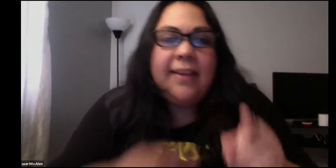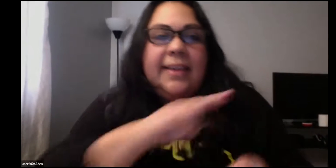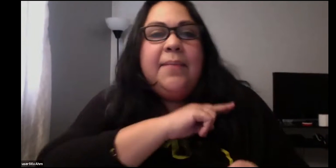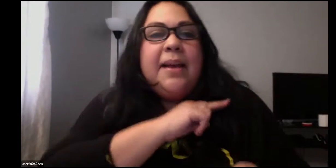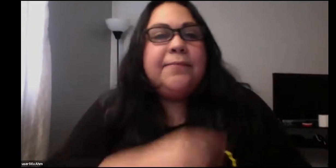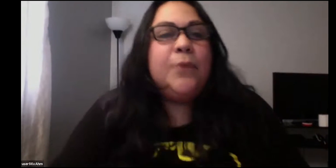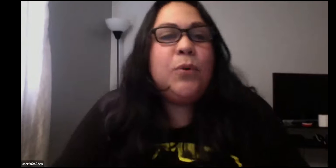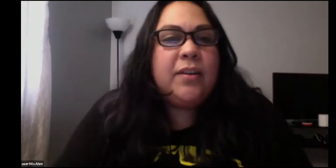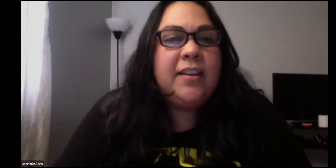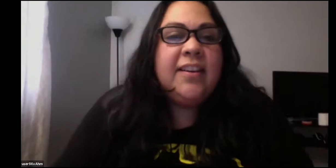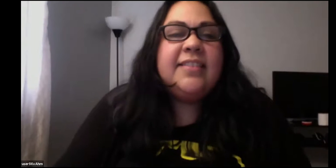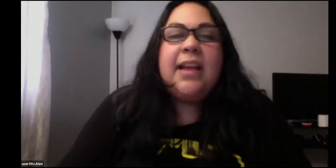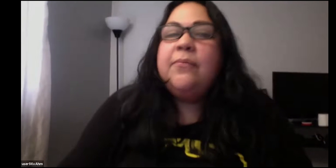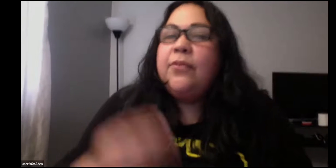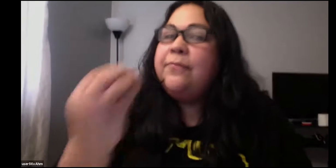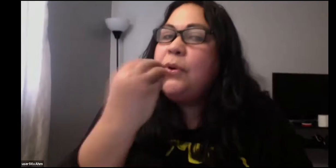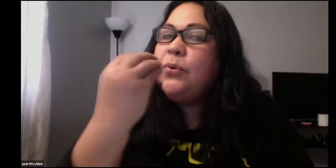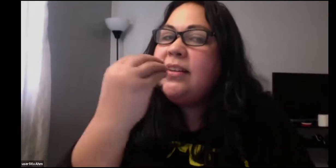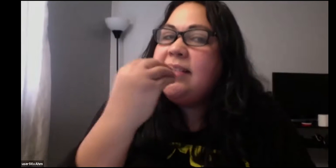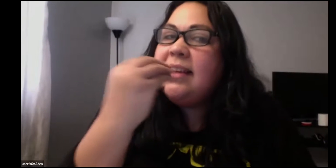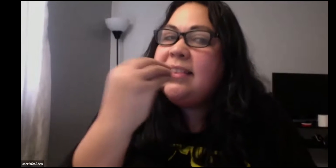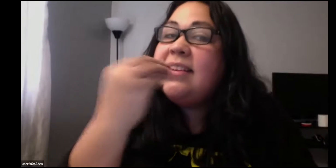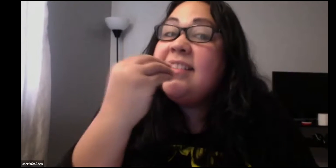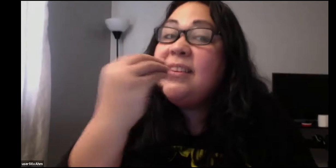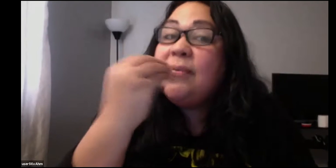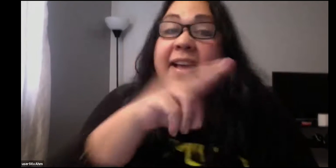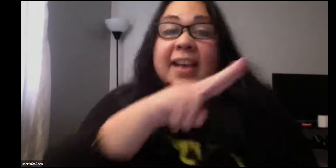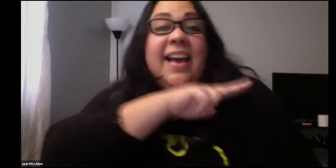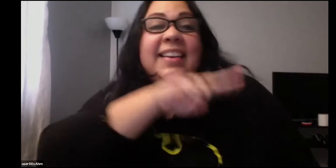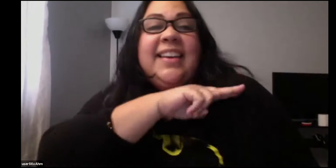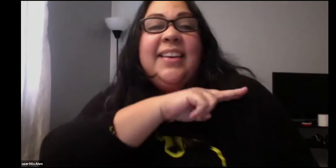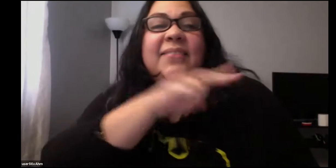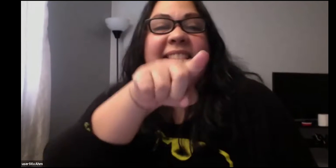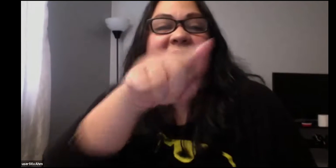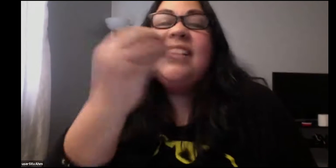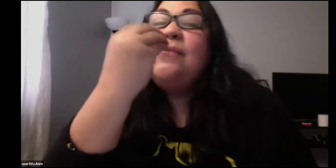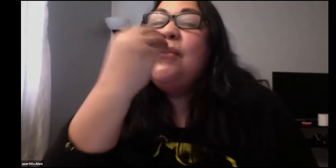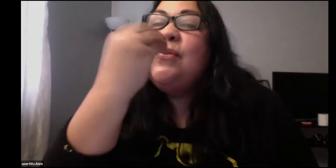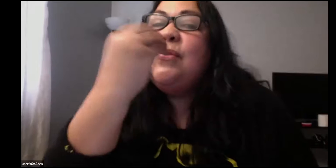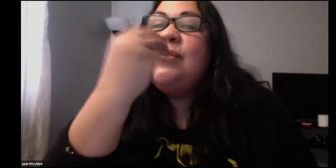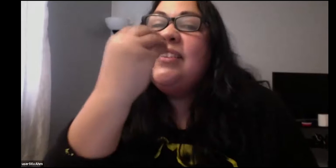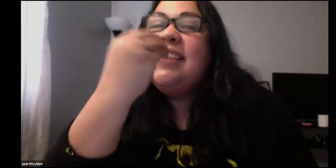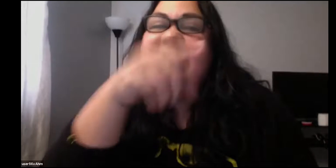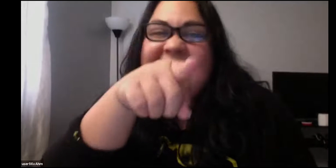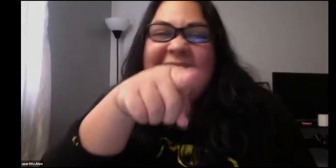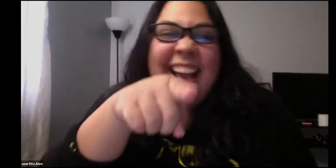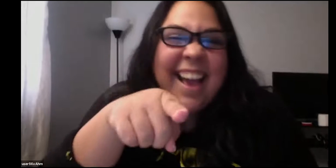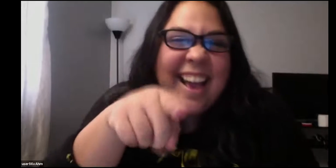Hakeem has food. The sign for food is like this. Hakeem has food. I see